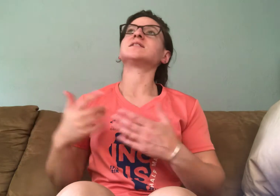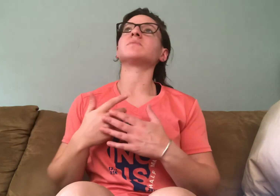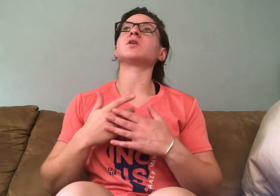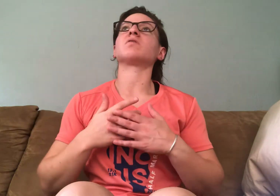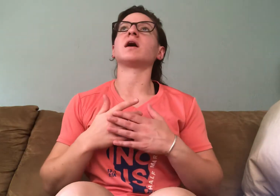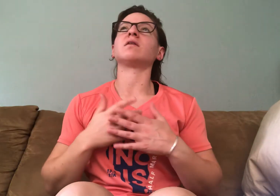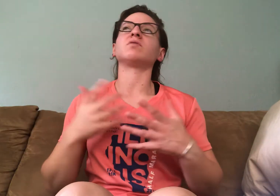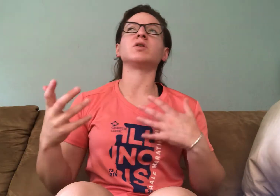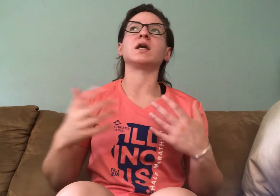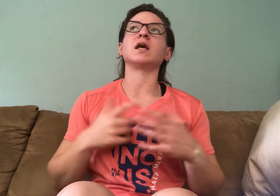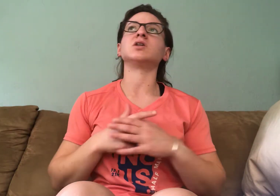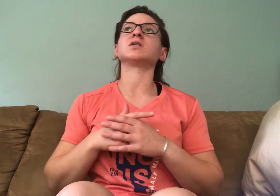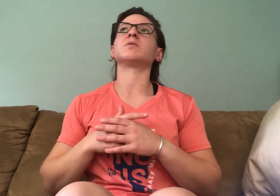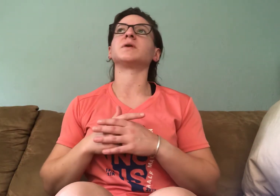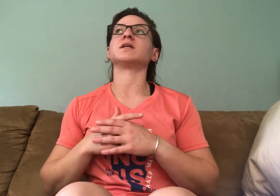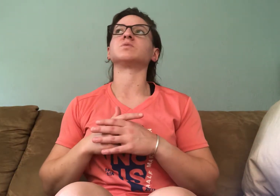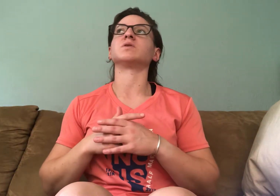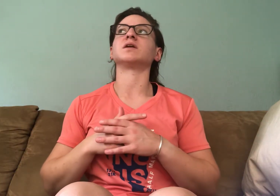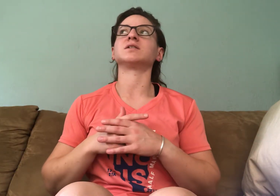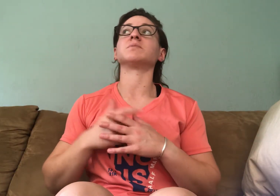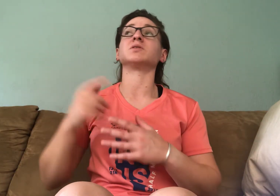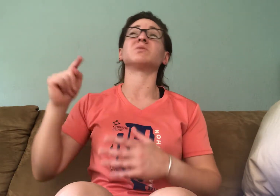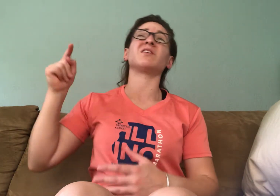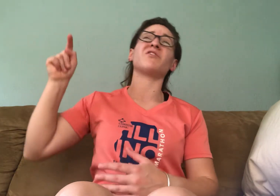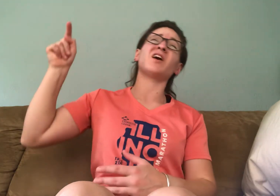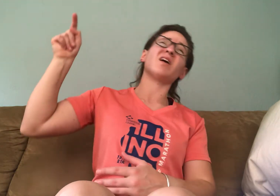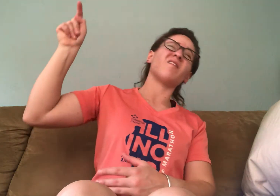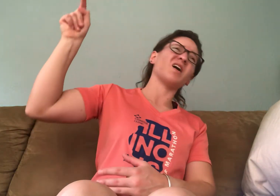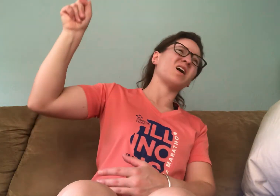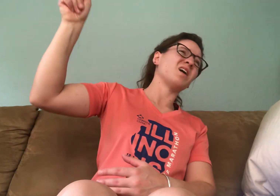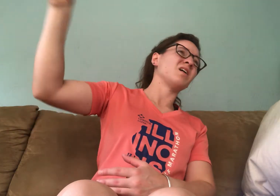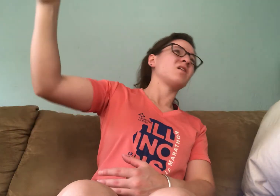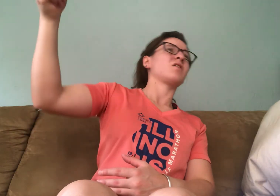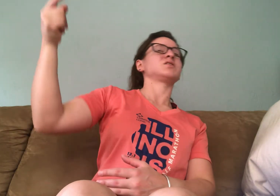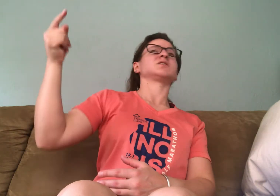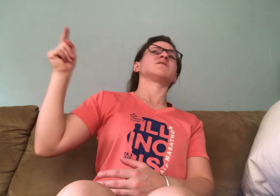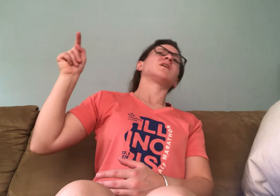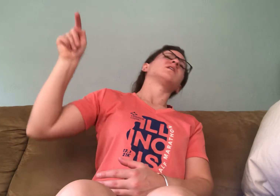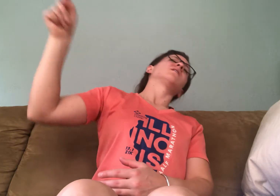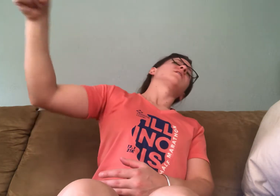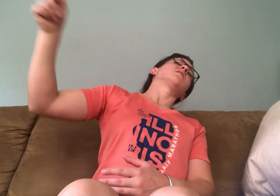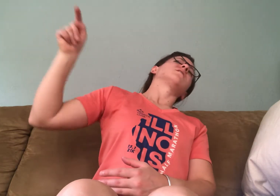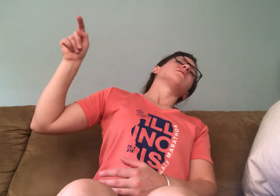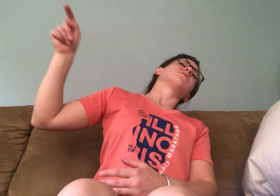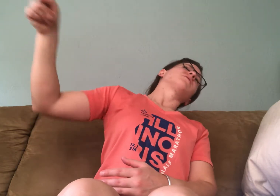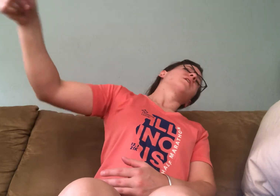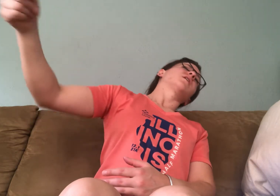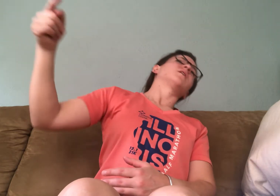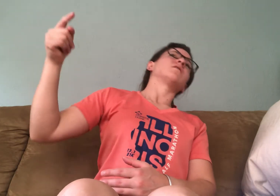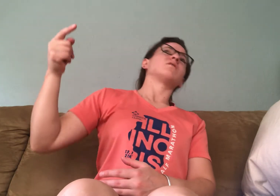something you'll kind of learn to gauge a little bit, is something's really far, or it's just far, or